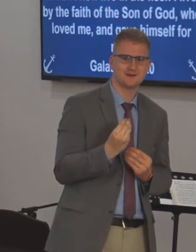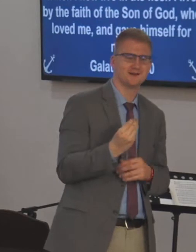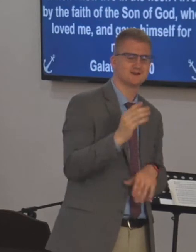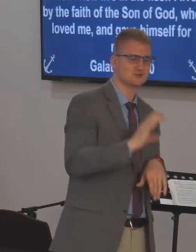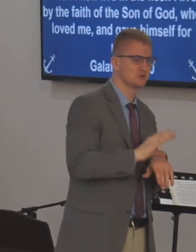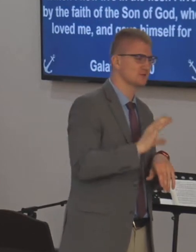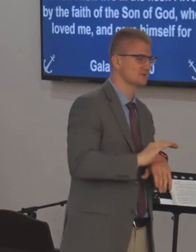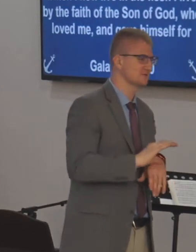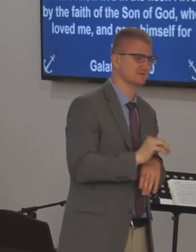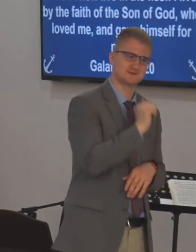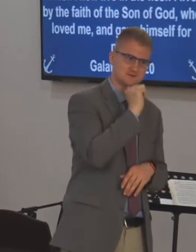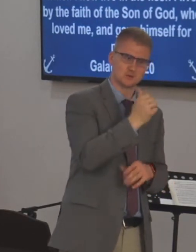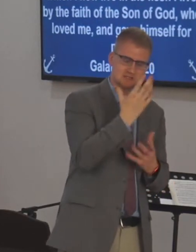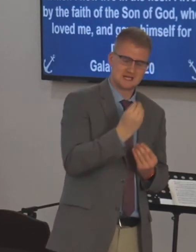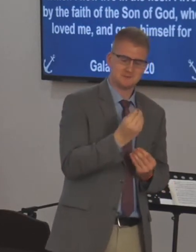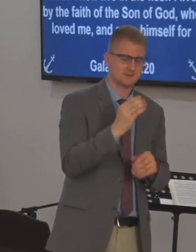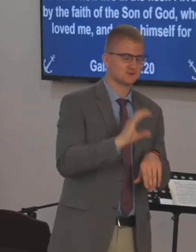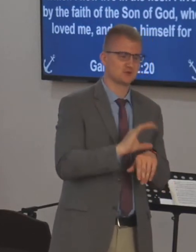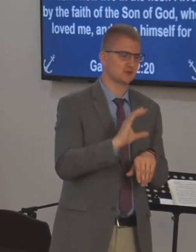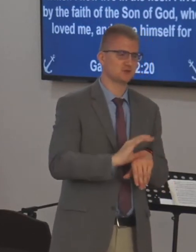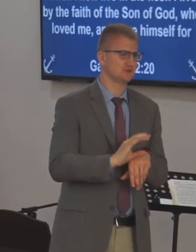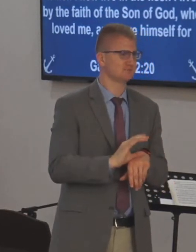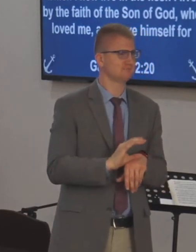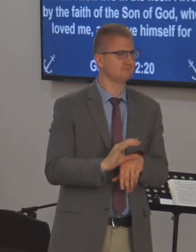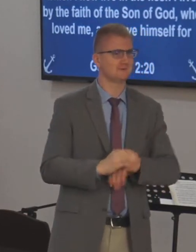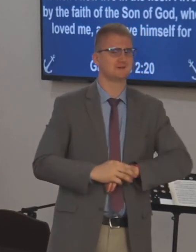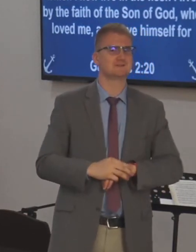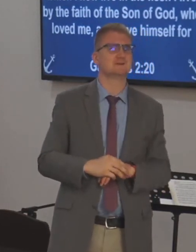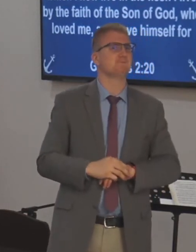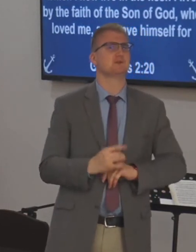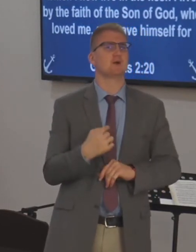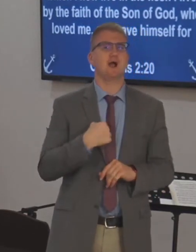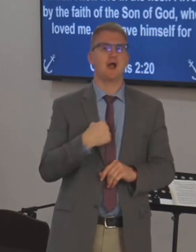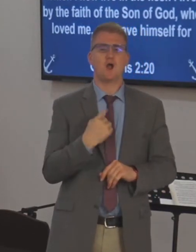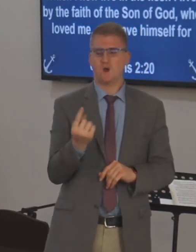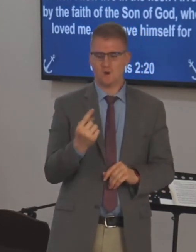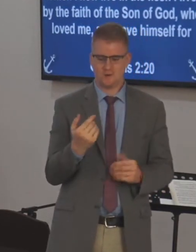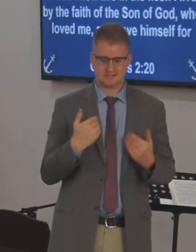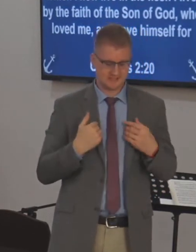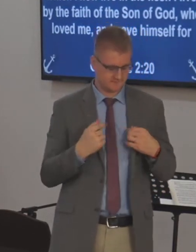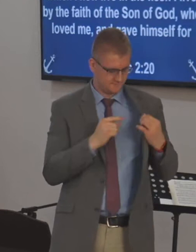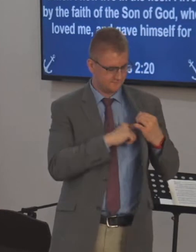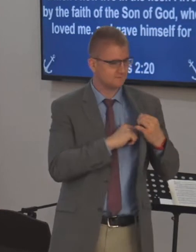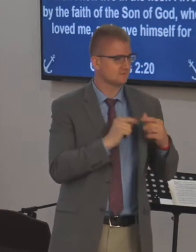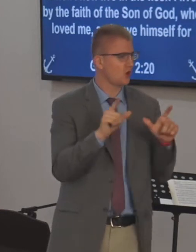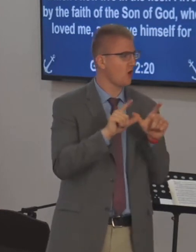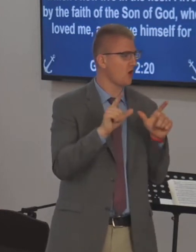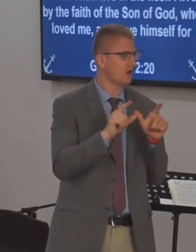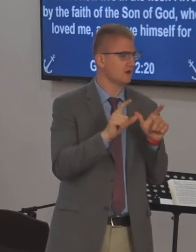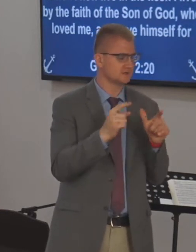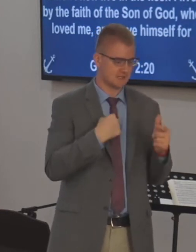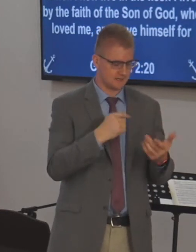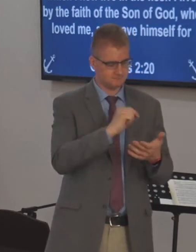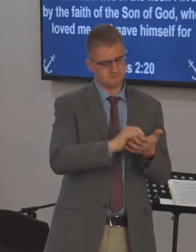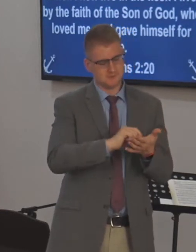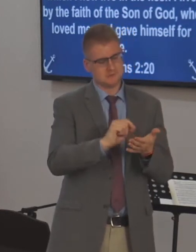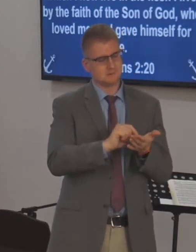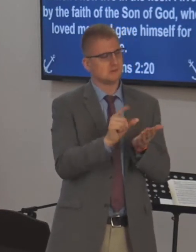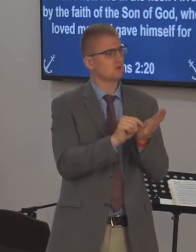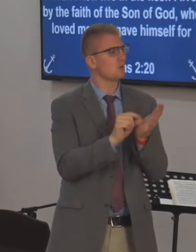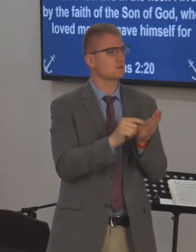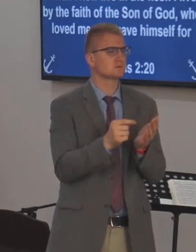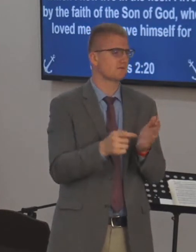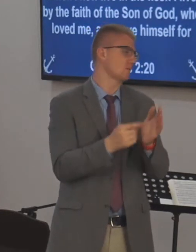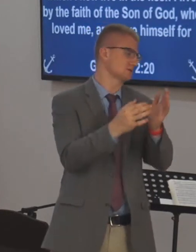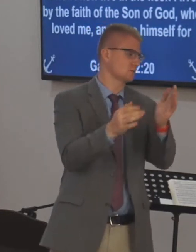take notes, I take a note cards. Always have a 3x5 card. I'm taking notes. It helps me to pay attention, helps me to